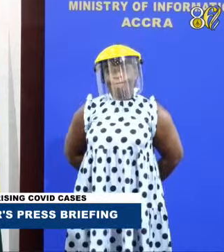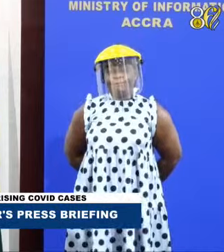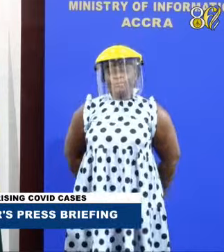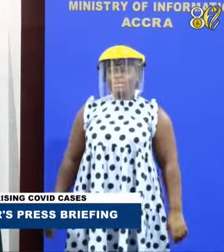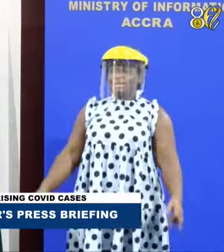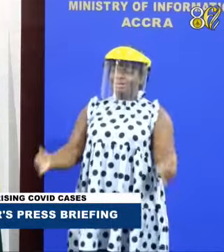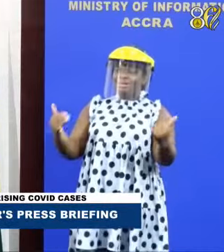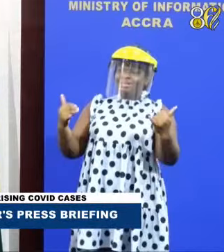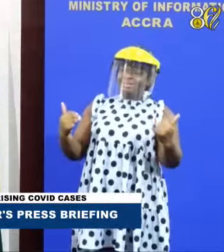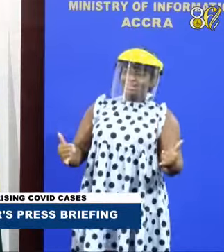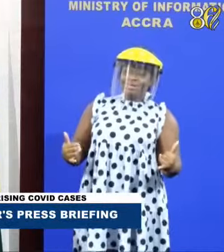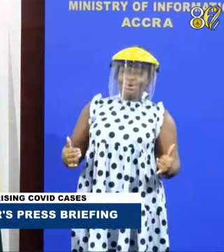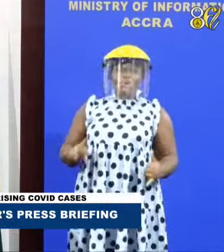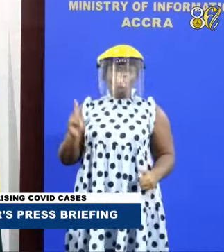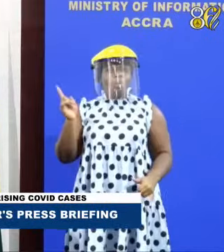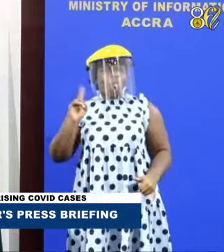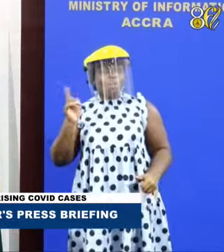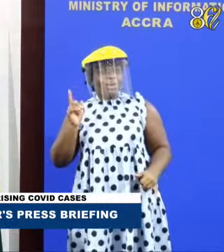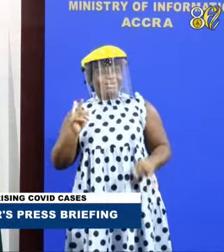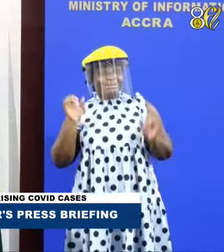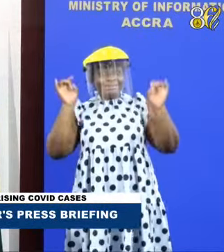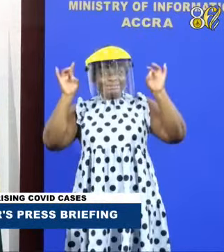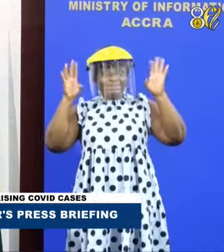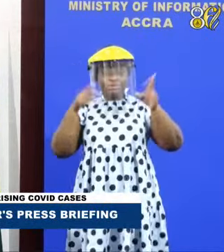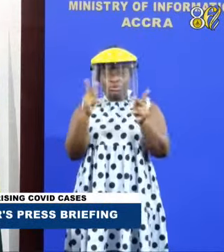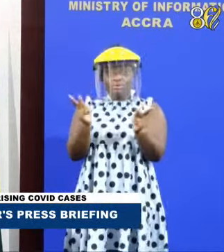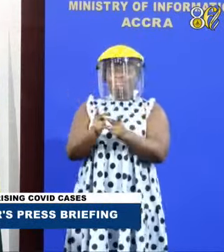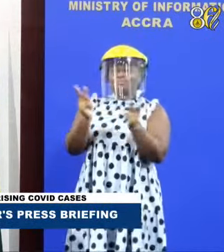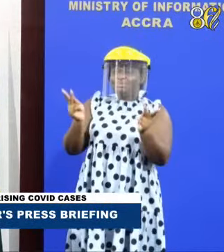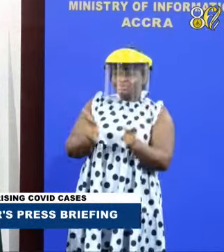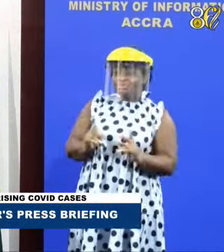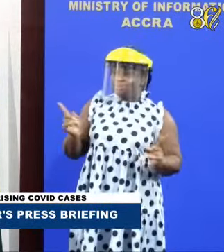So what are the emerging hotspots? If you can go to the next slide.